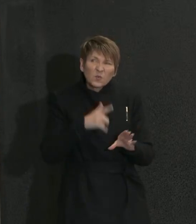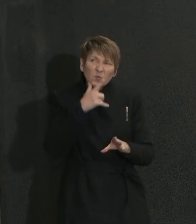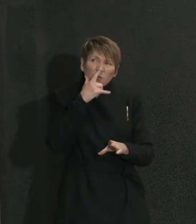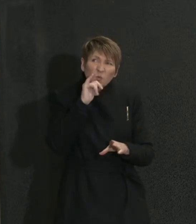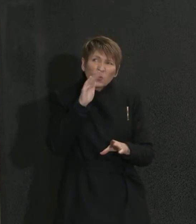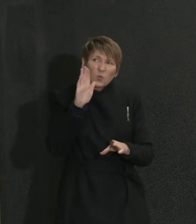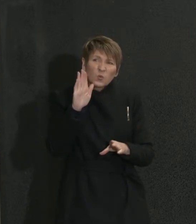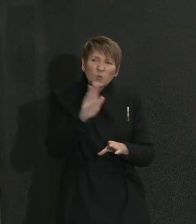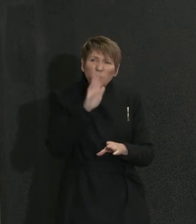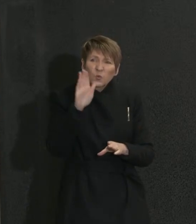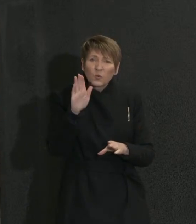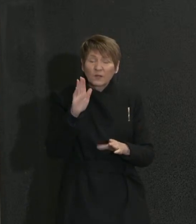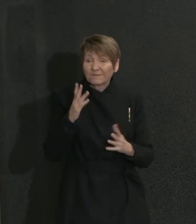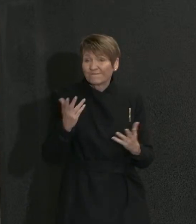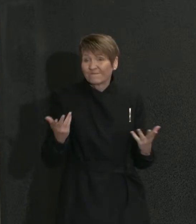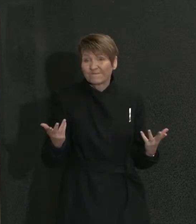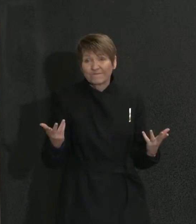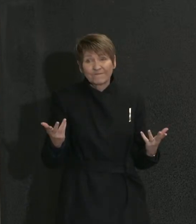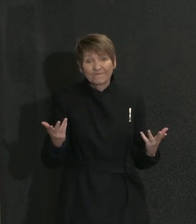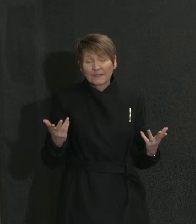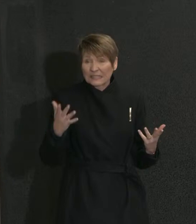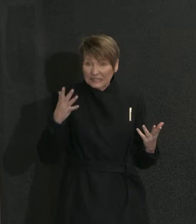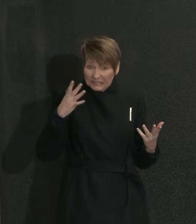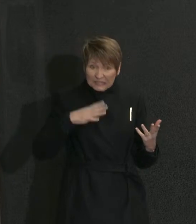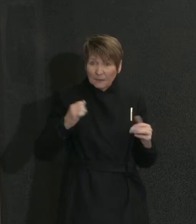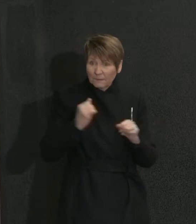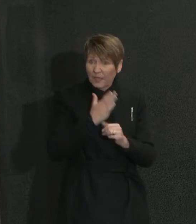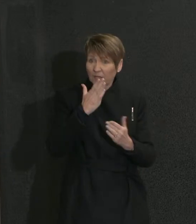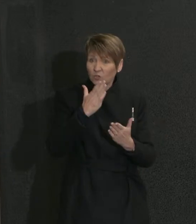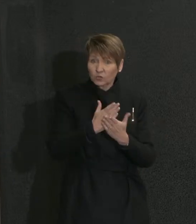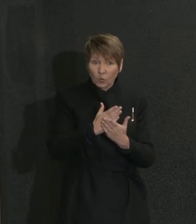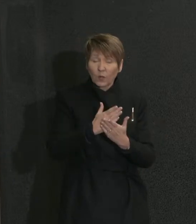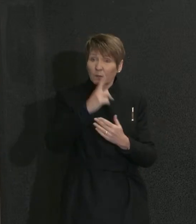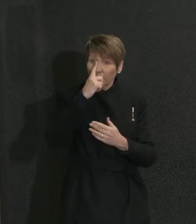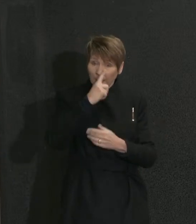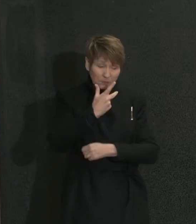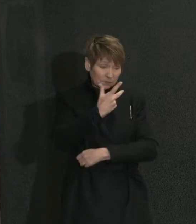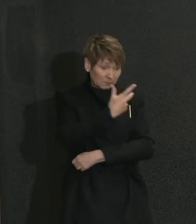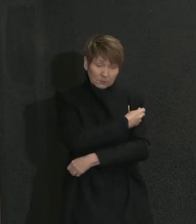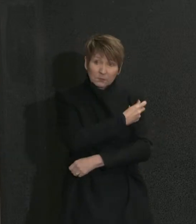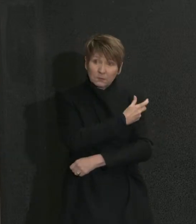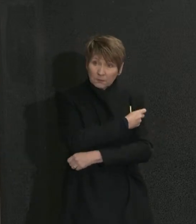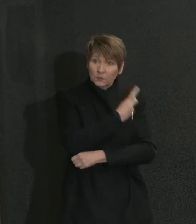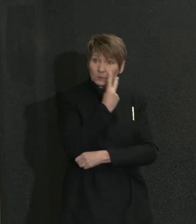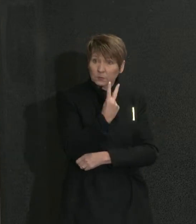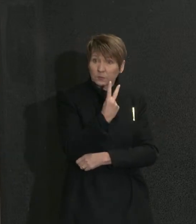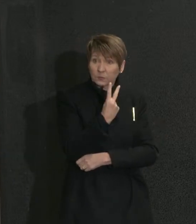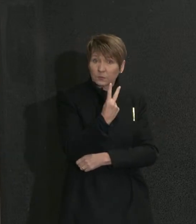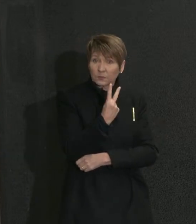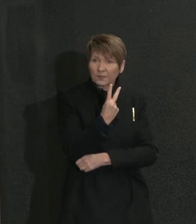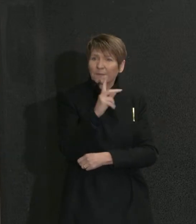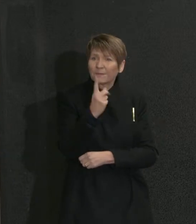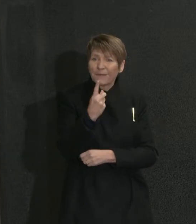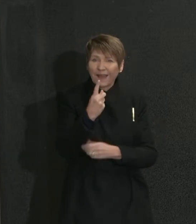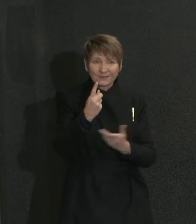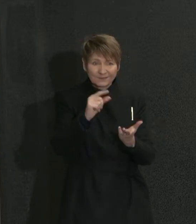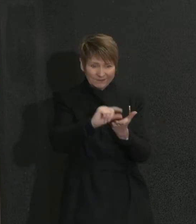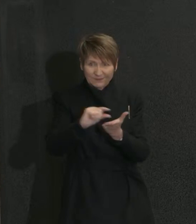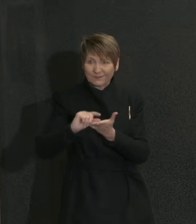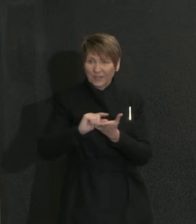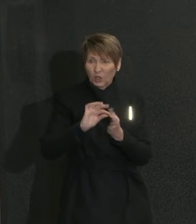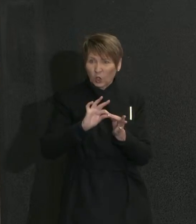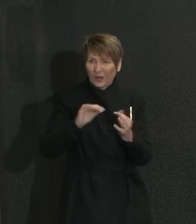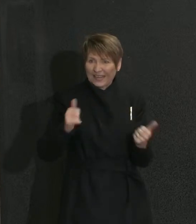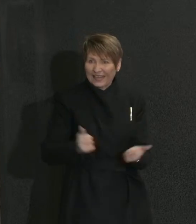is to vaccinate everybody, in the full knowledge that vaccination is months away. We have a chance to avoid that. In fact,